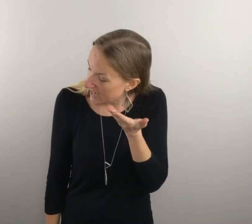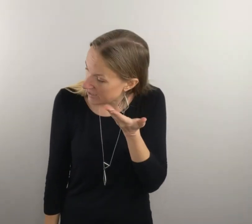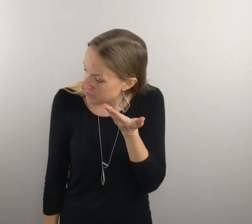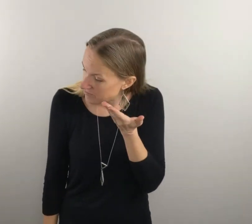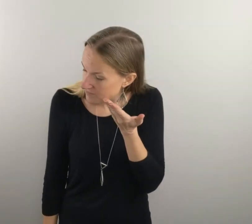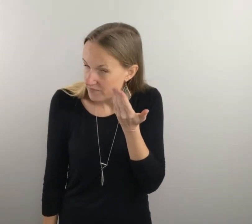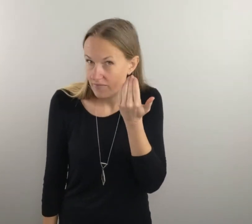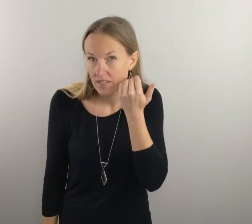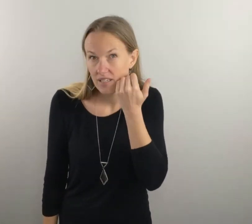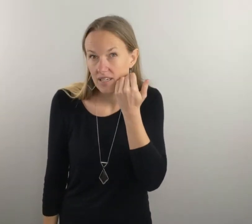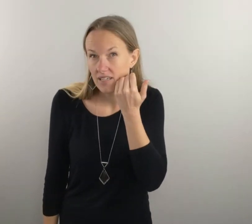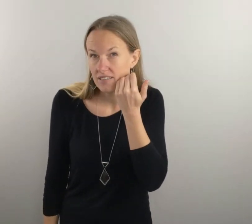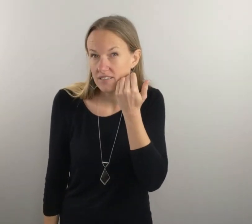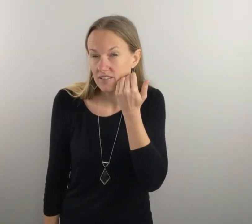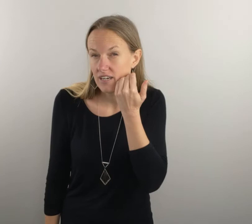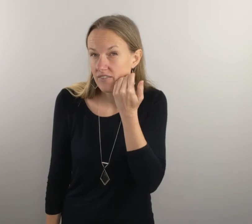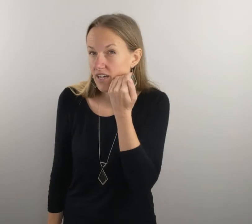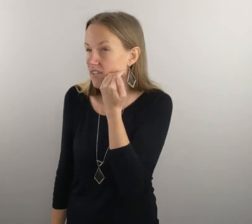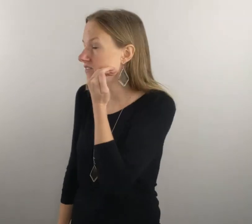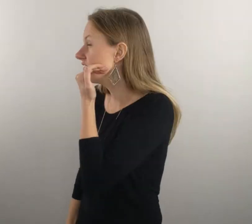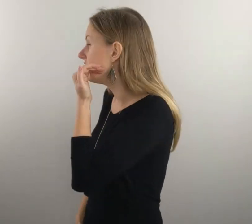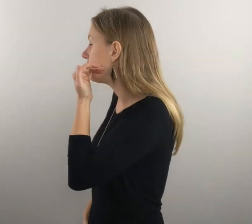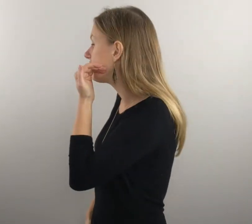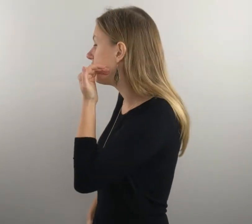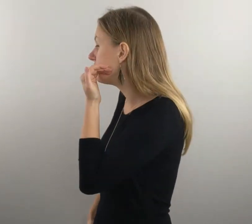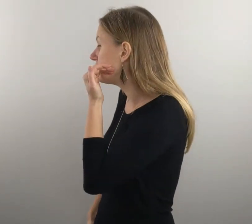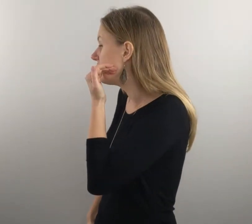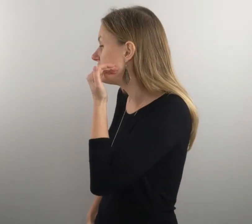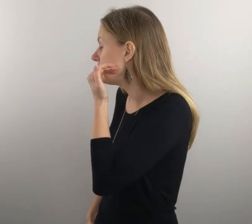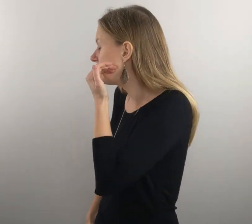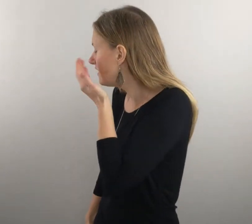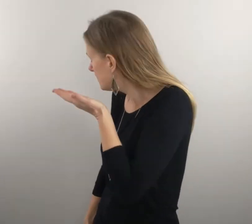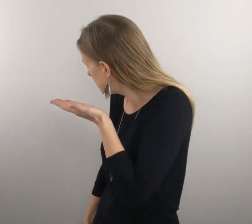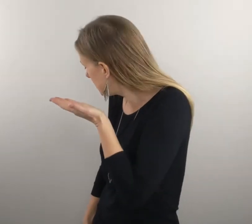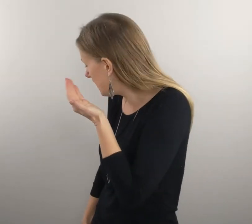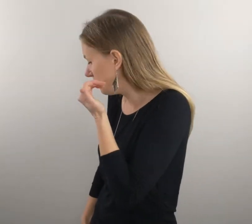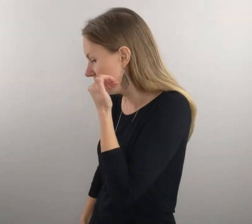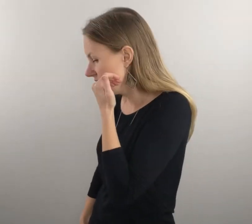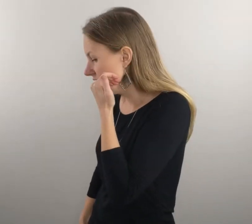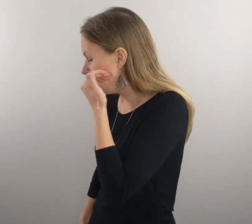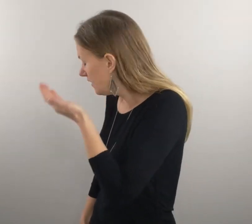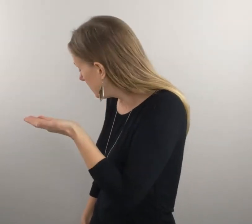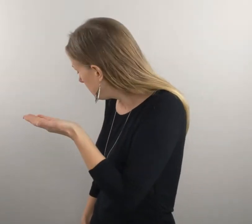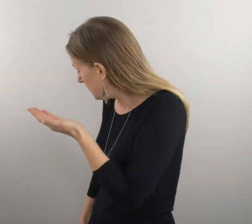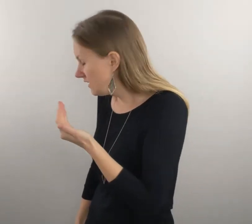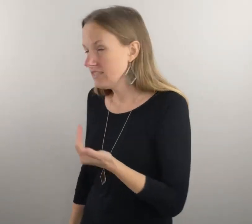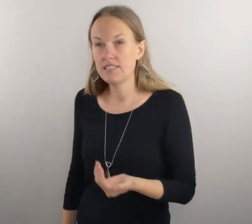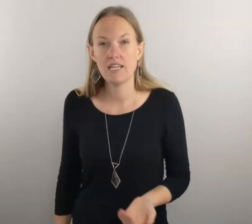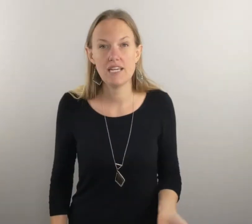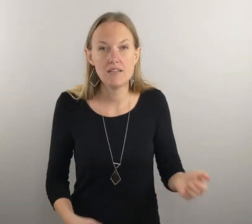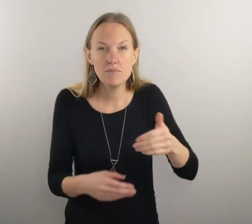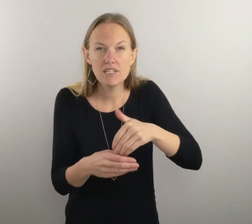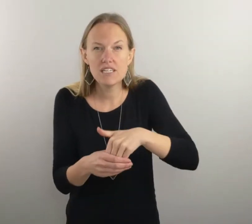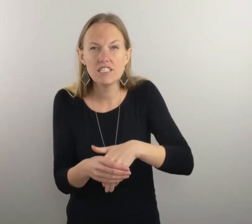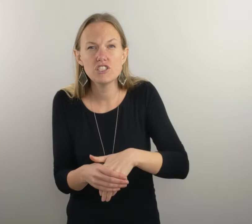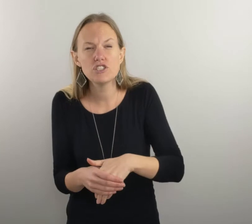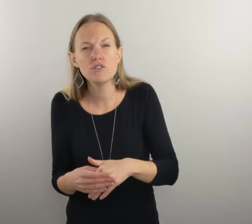shame. Okay, so you have kind of your cupped hand here, shame. Shame into, and